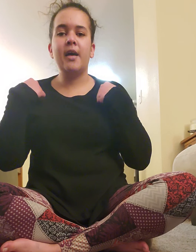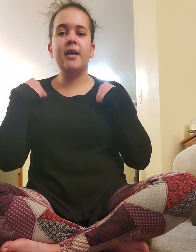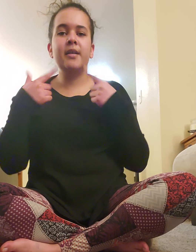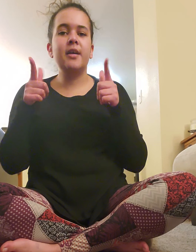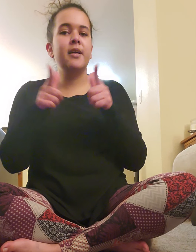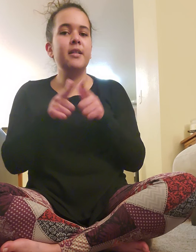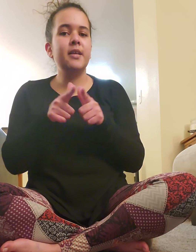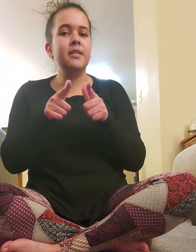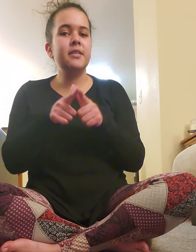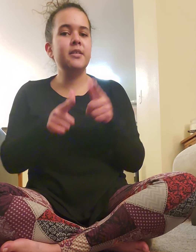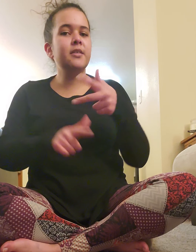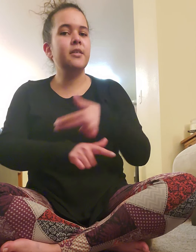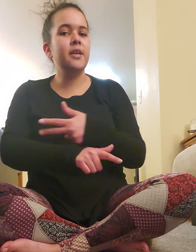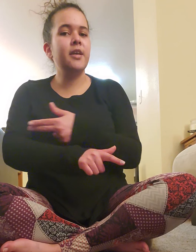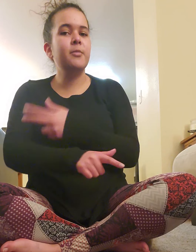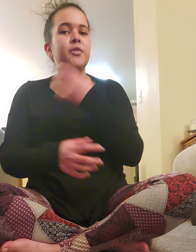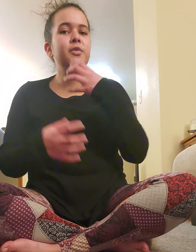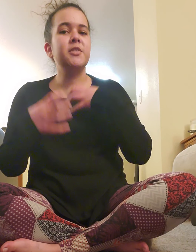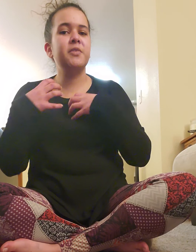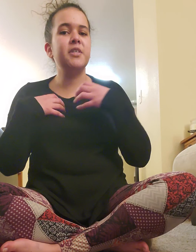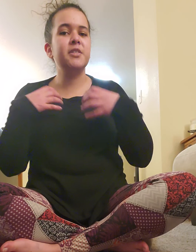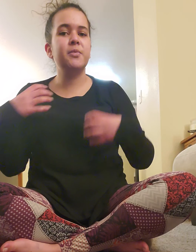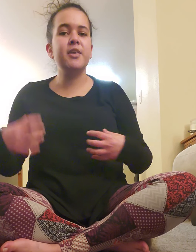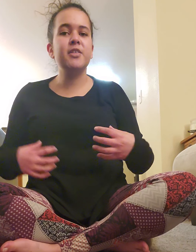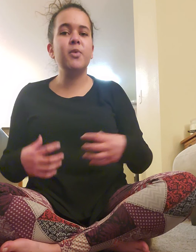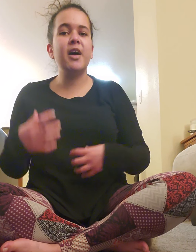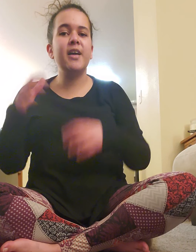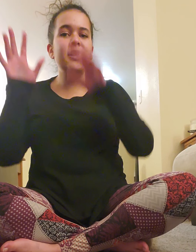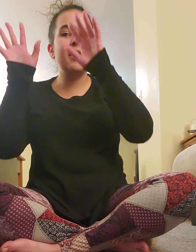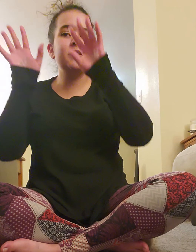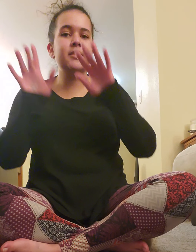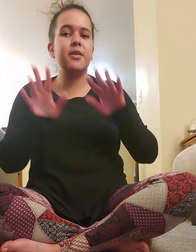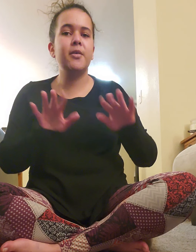had a little lamb whose fleece was white as snow.